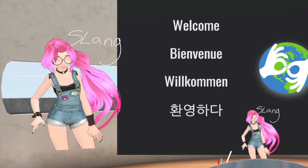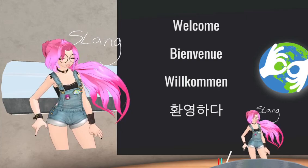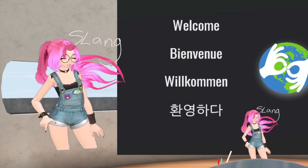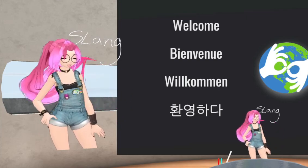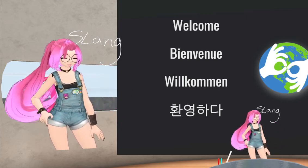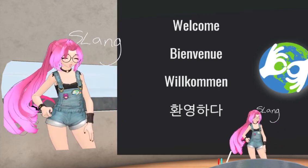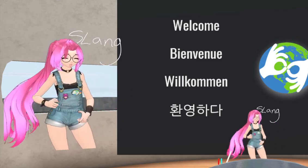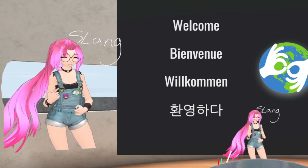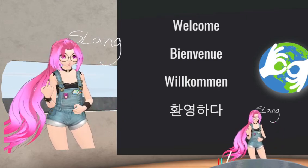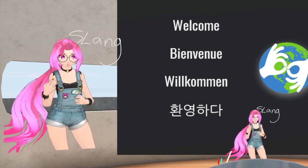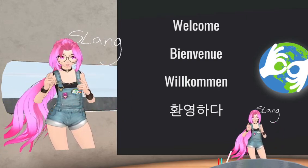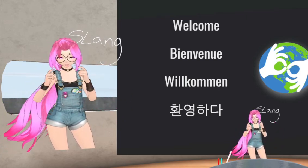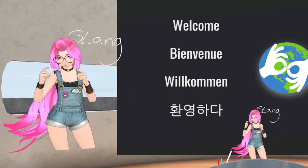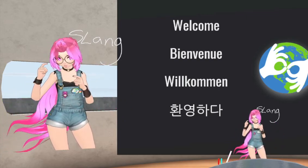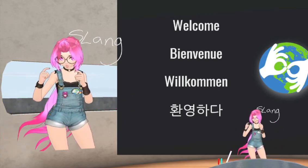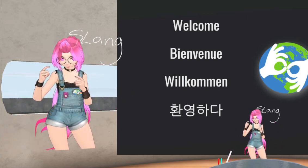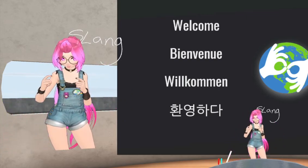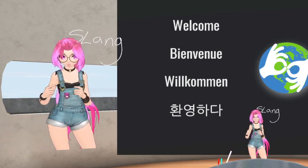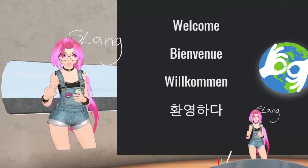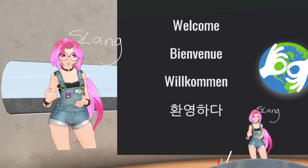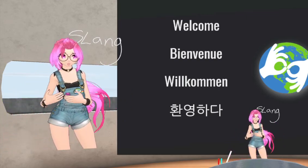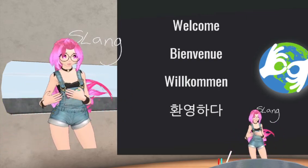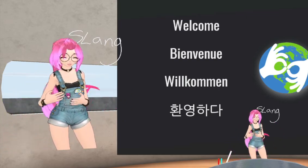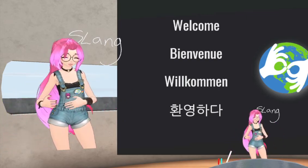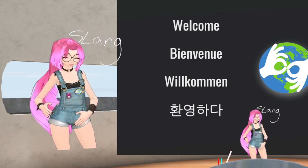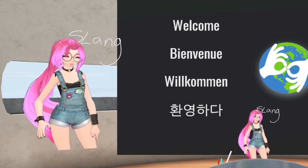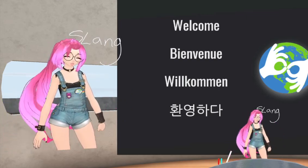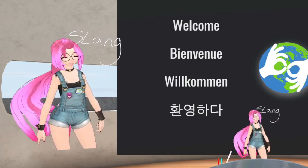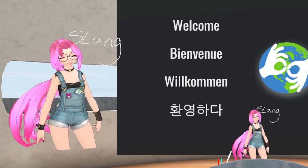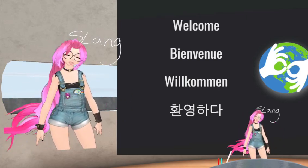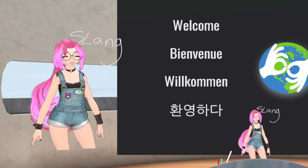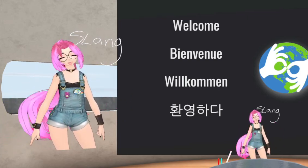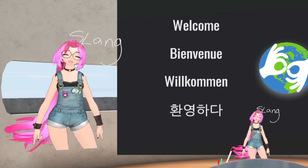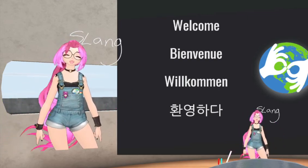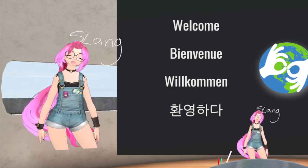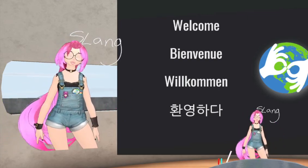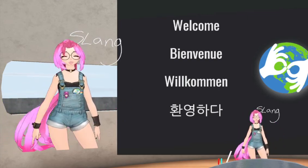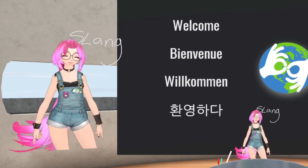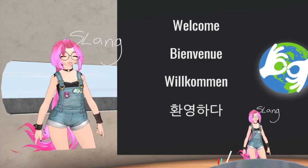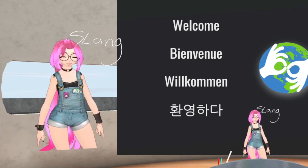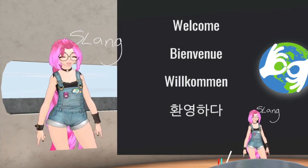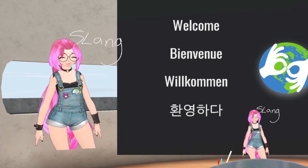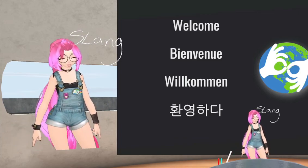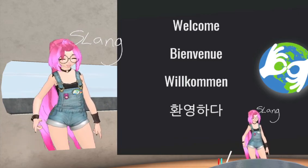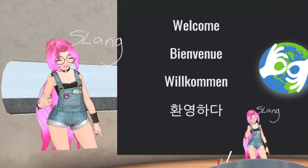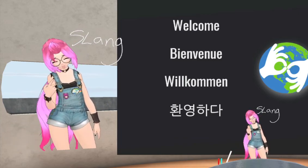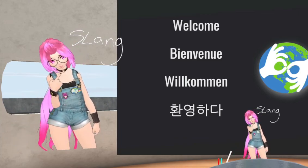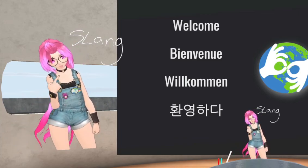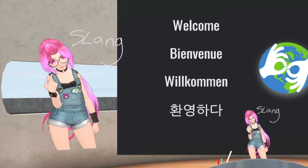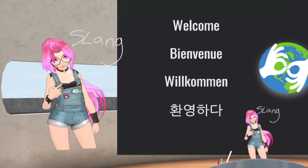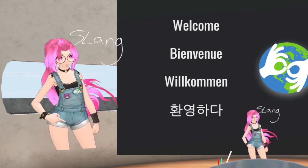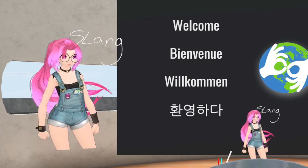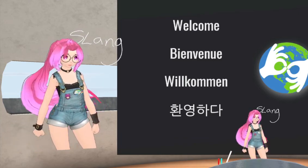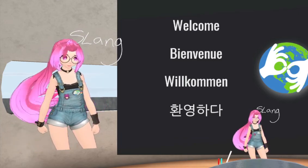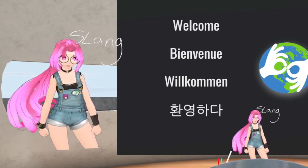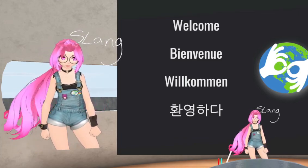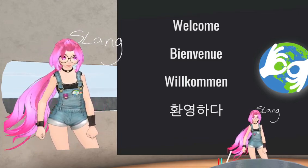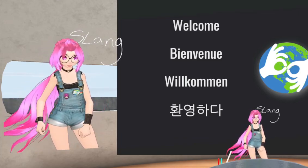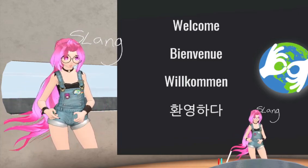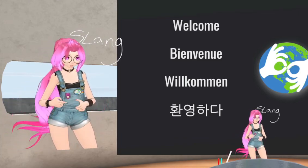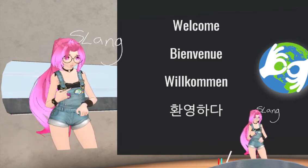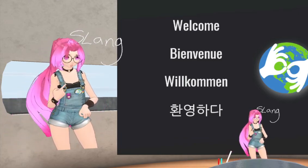Yes, exactly. Yes. So I would use this sign if somebody is just going on and on and on and on.